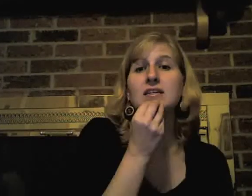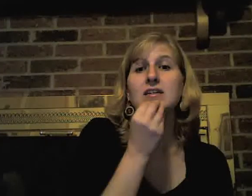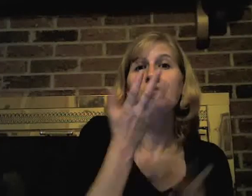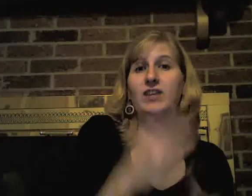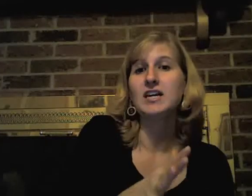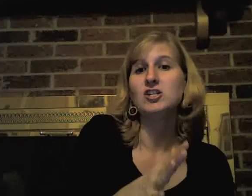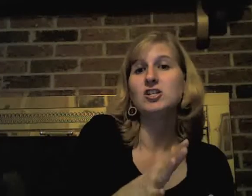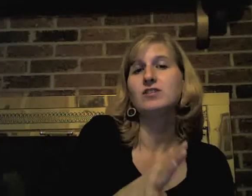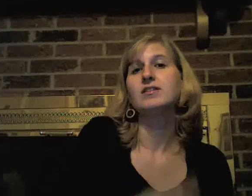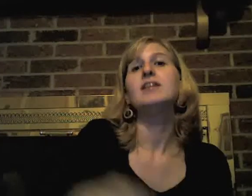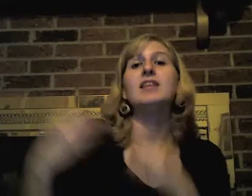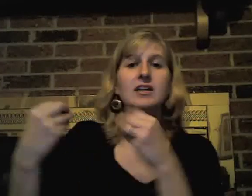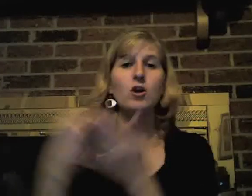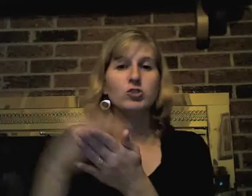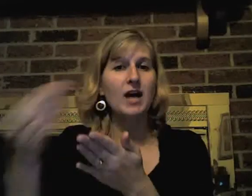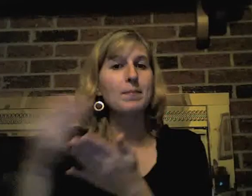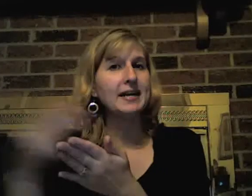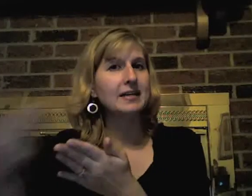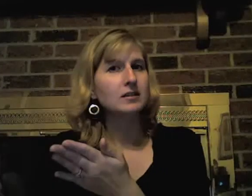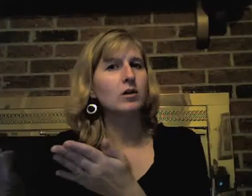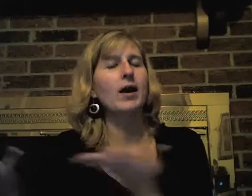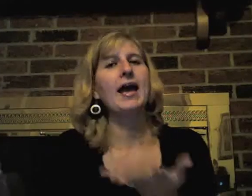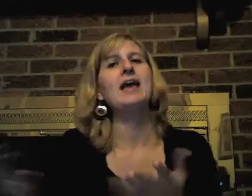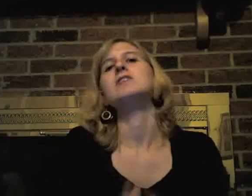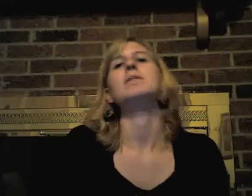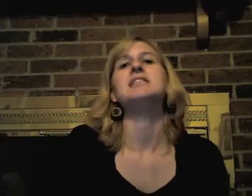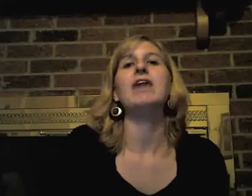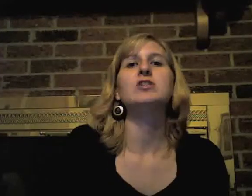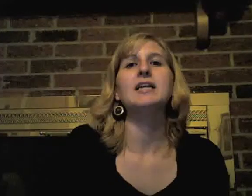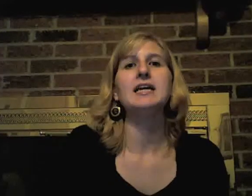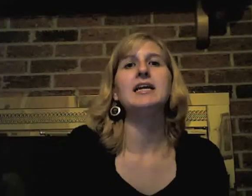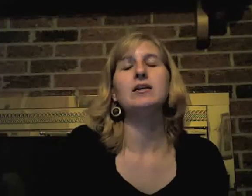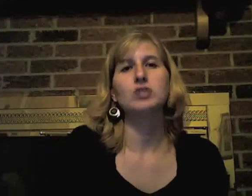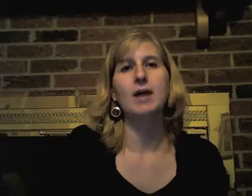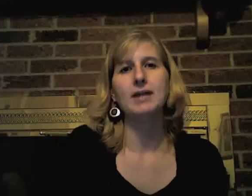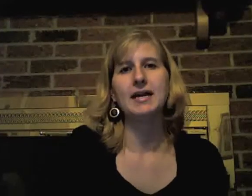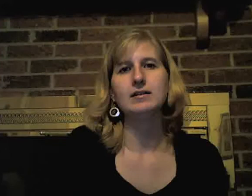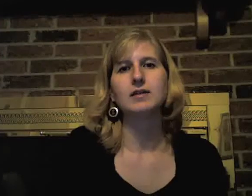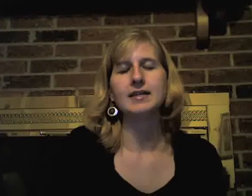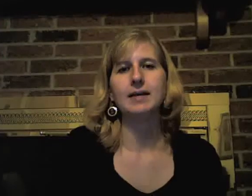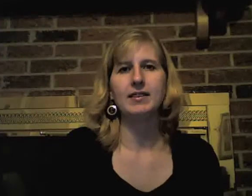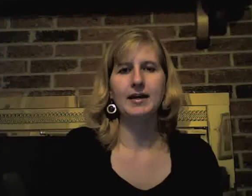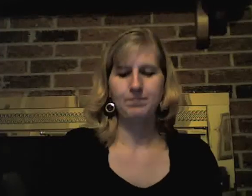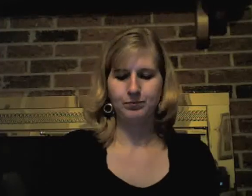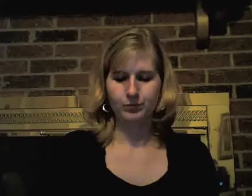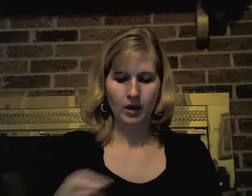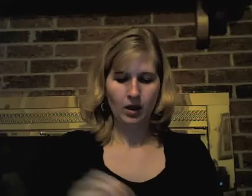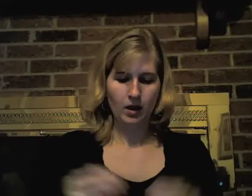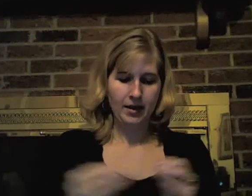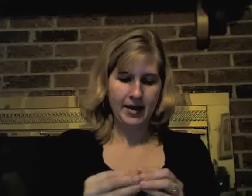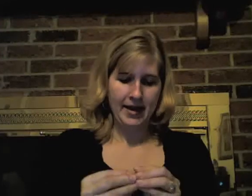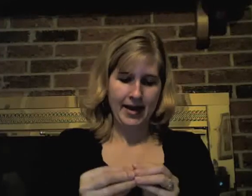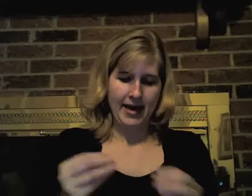finish, then go shopping. Okay? So that means after you're done eating, go shopping, that type of thing. And